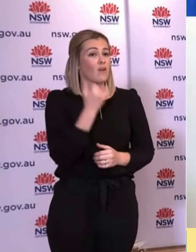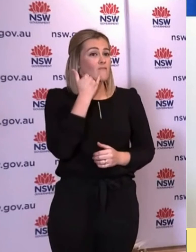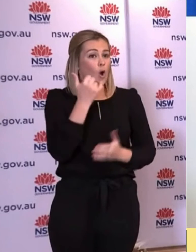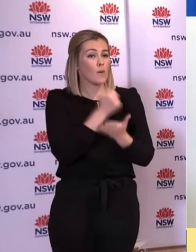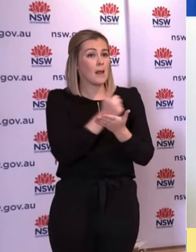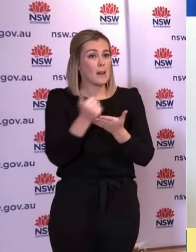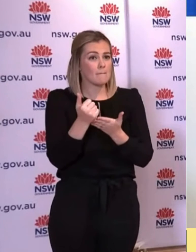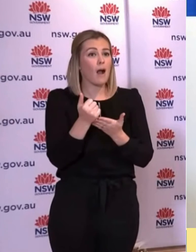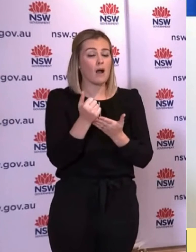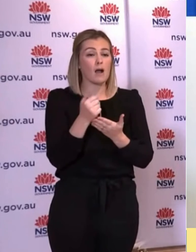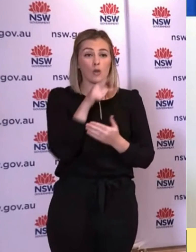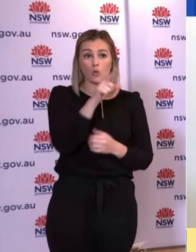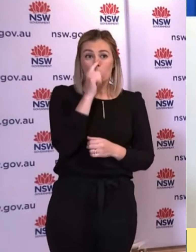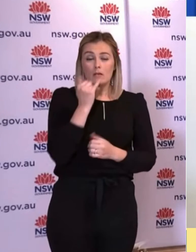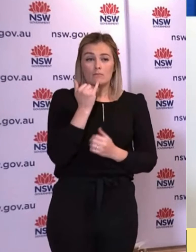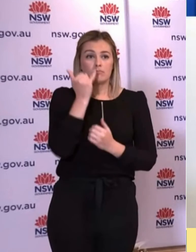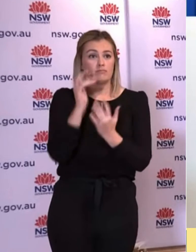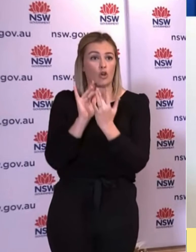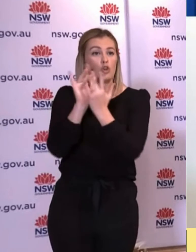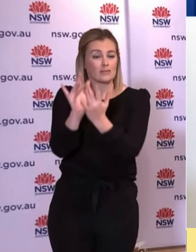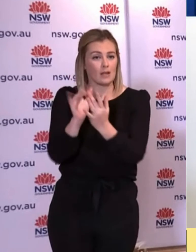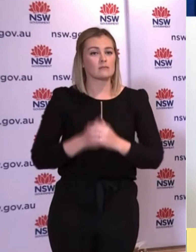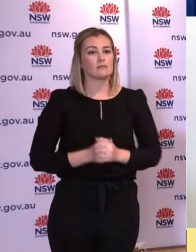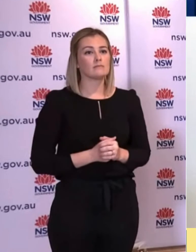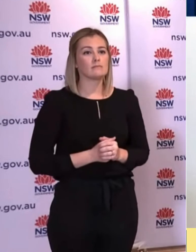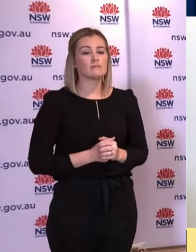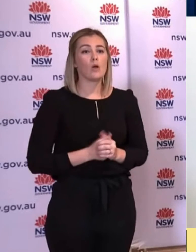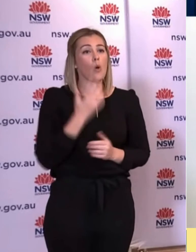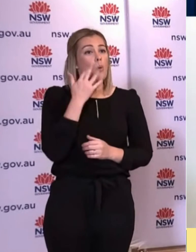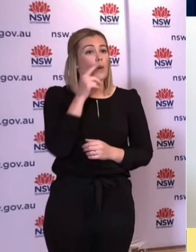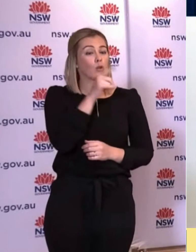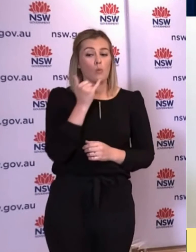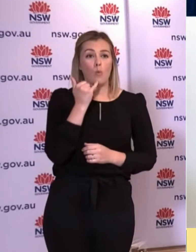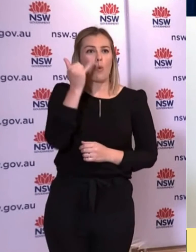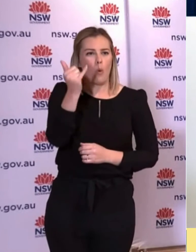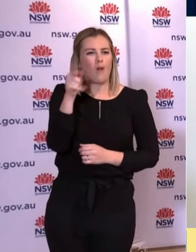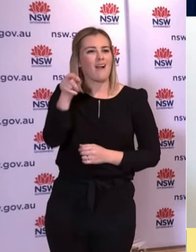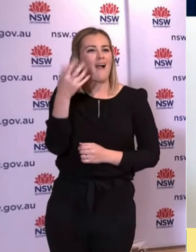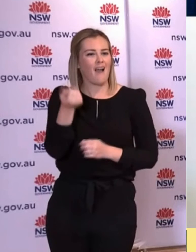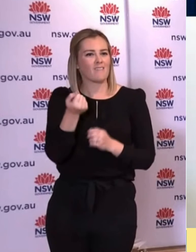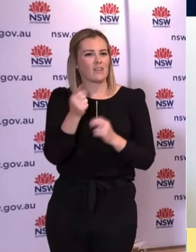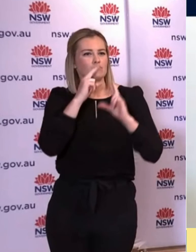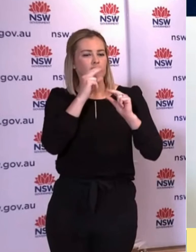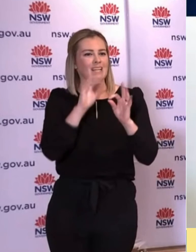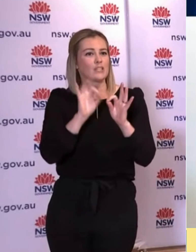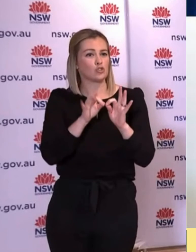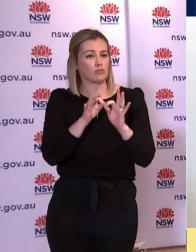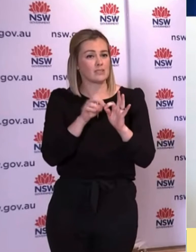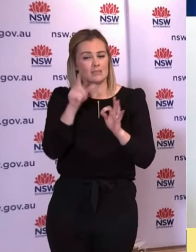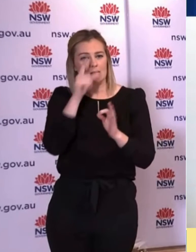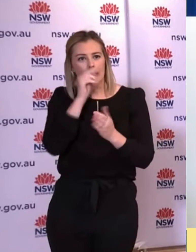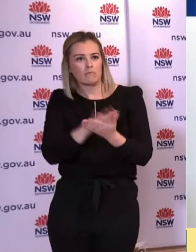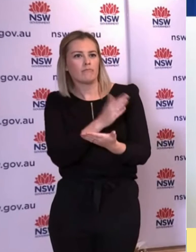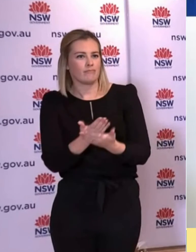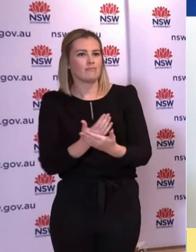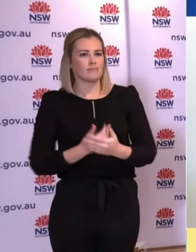And interpreting services are available when people call that number. But, you know, clearly we're working through the issues to make